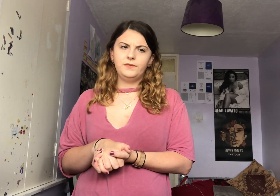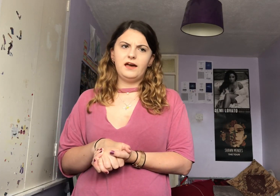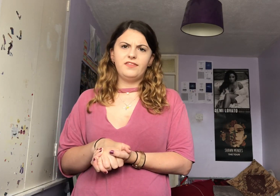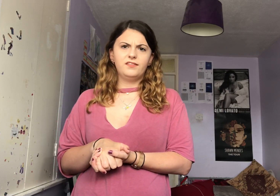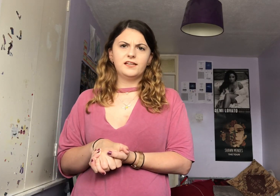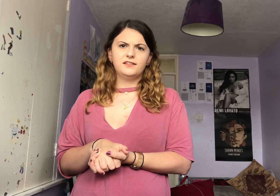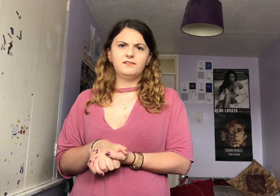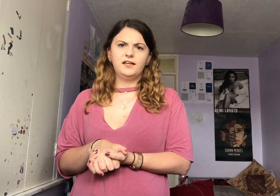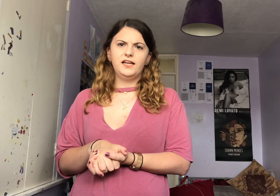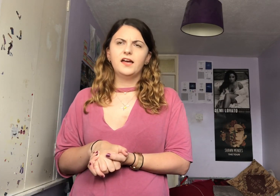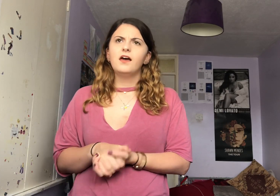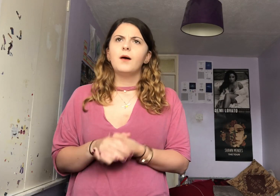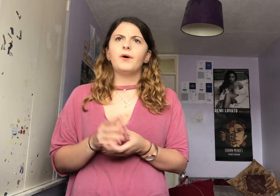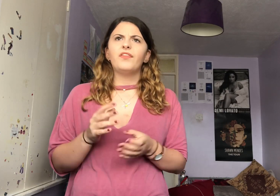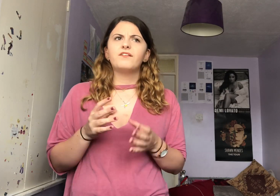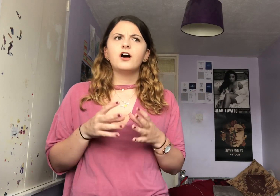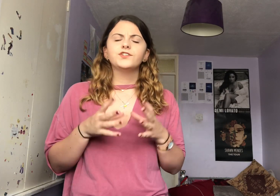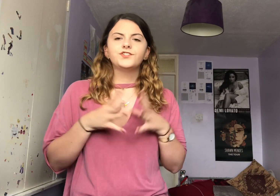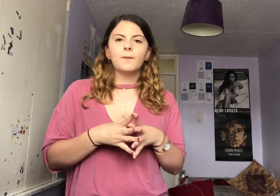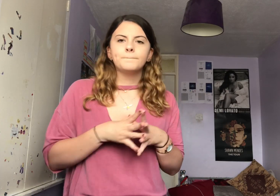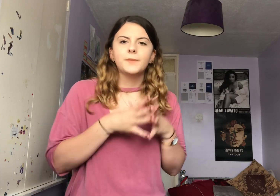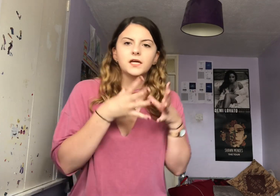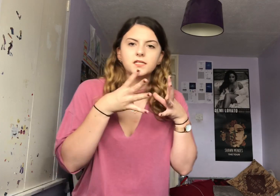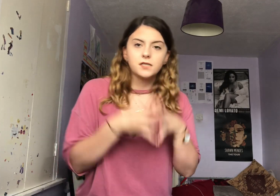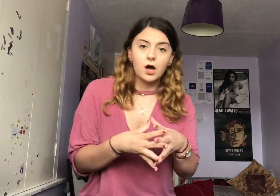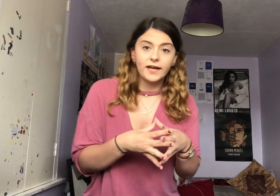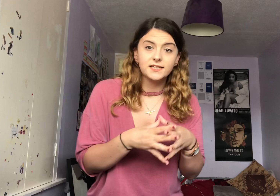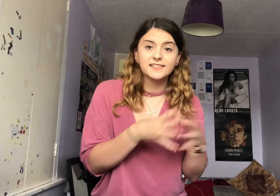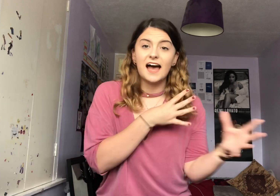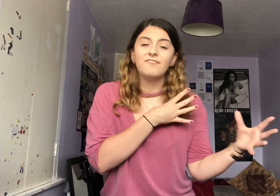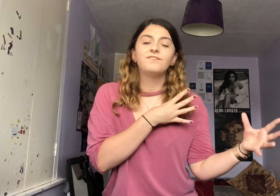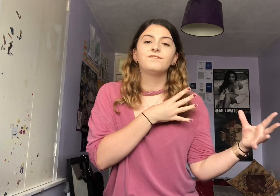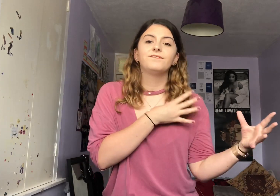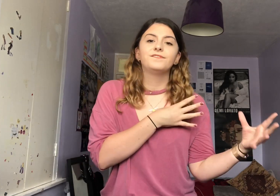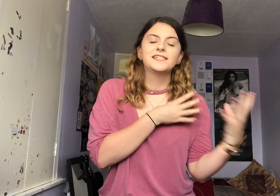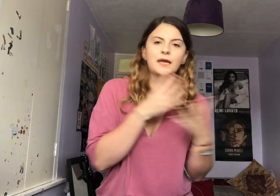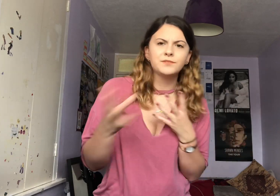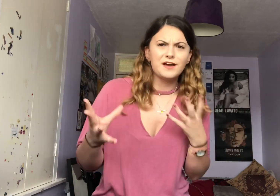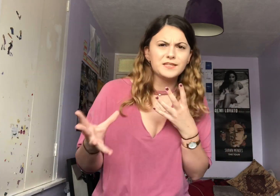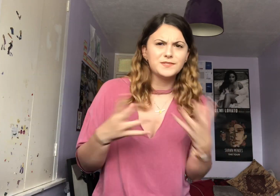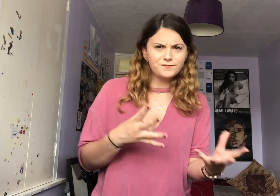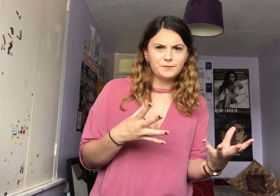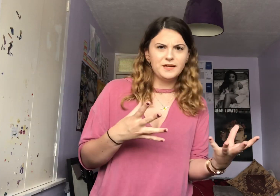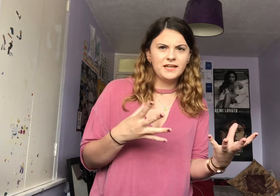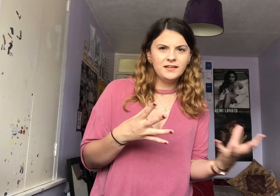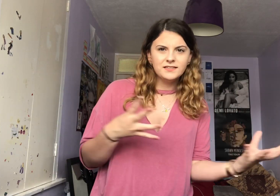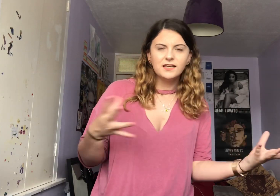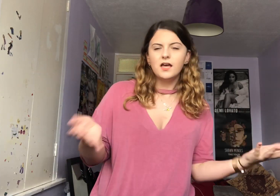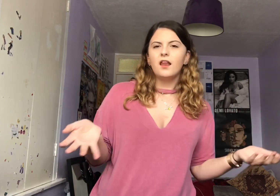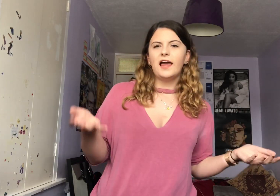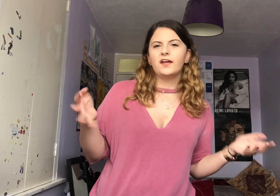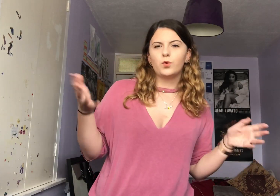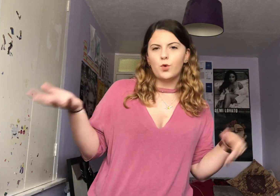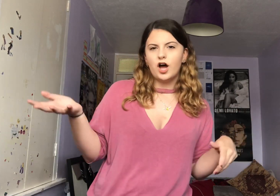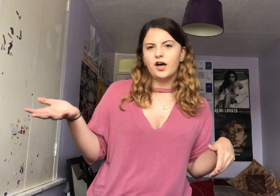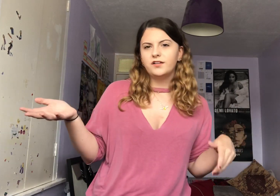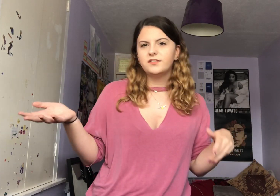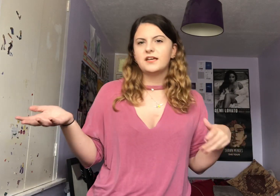Yeah, I think that's it really. But there are some signs that have same signs but different meanings. Like the words